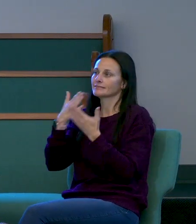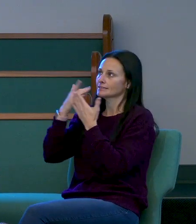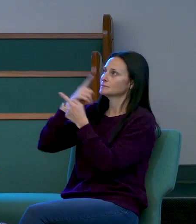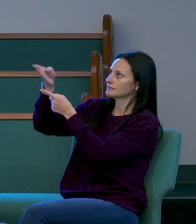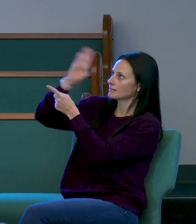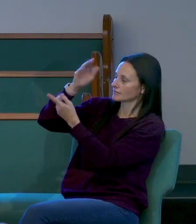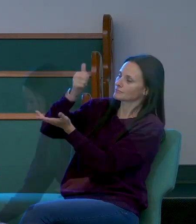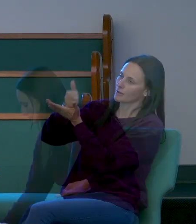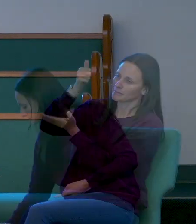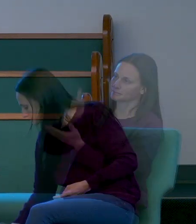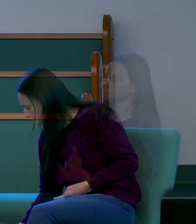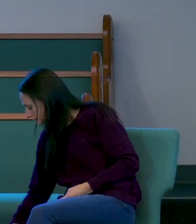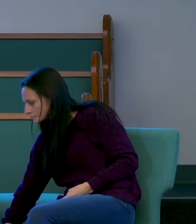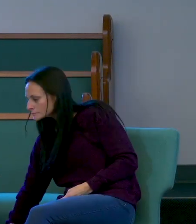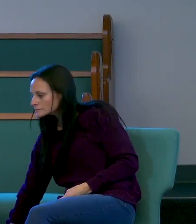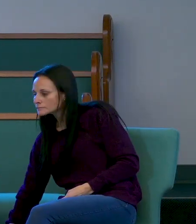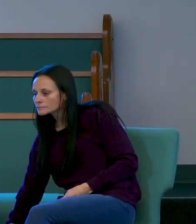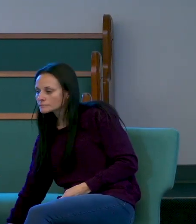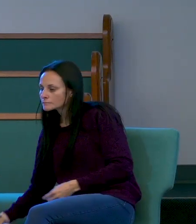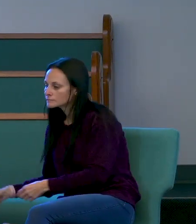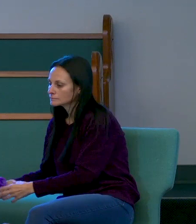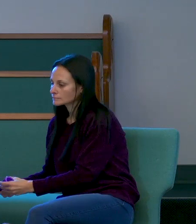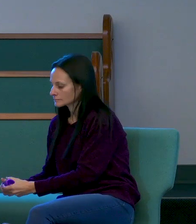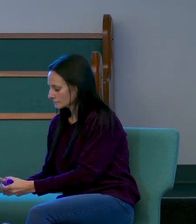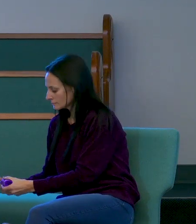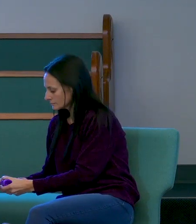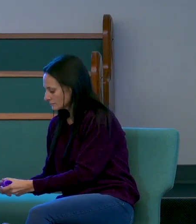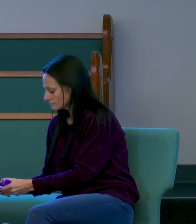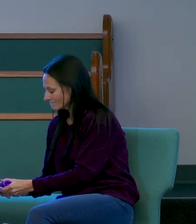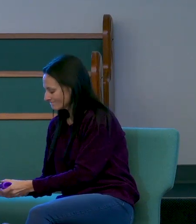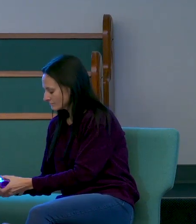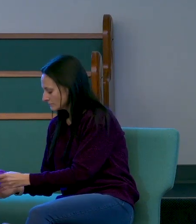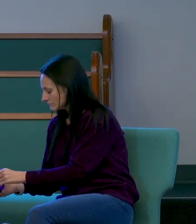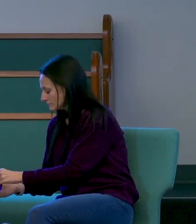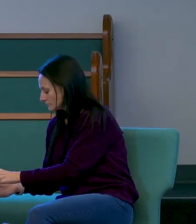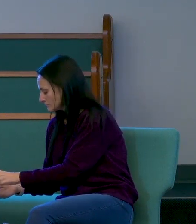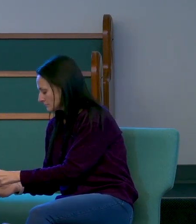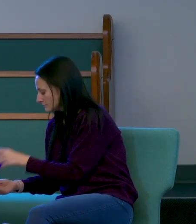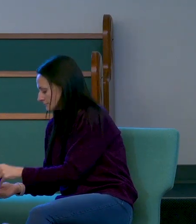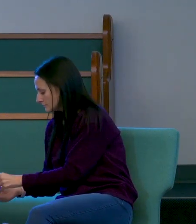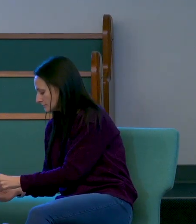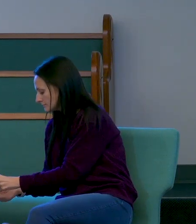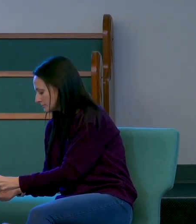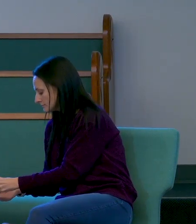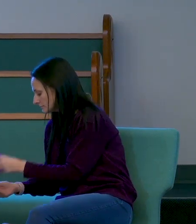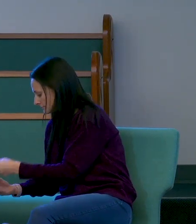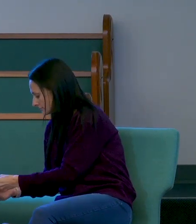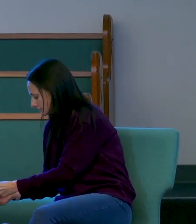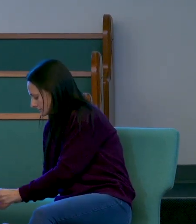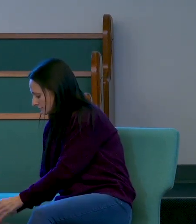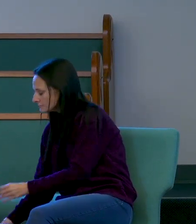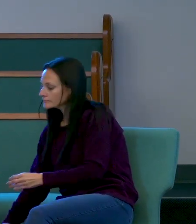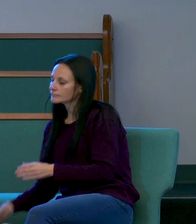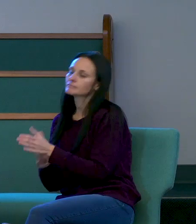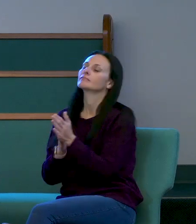(Clears throat) I think I'm going to make my little confessional now. So I